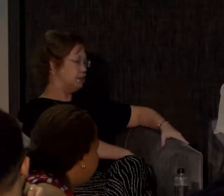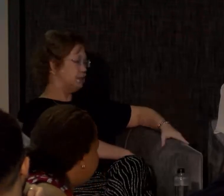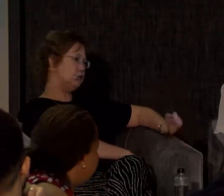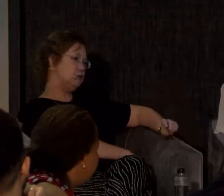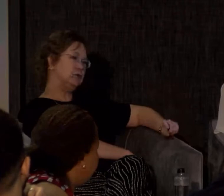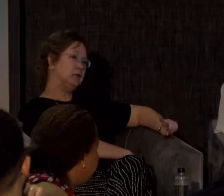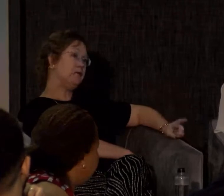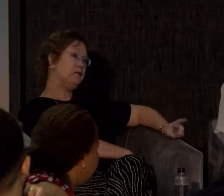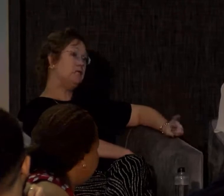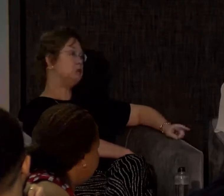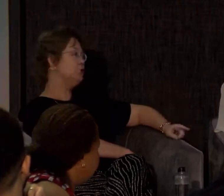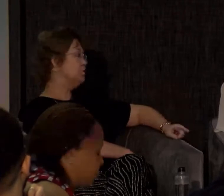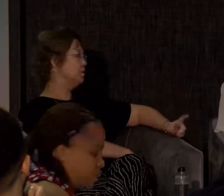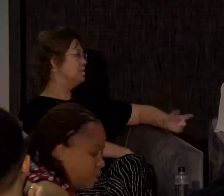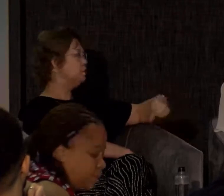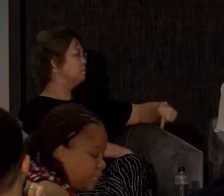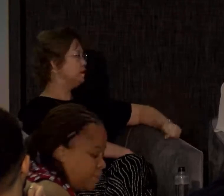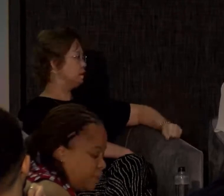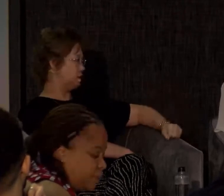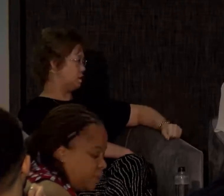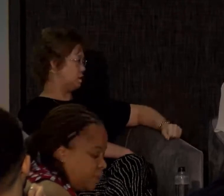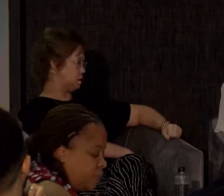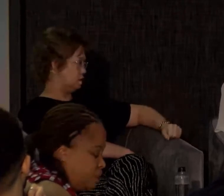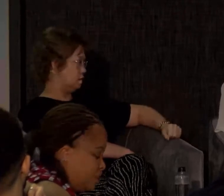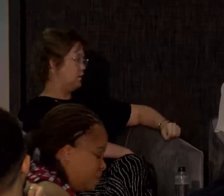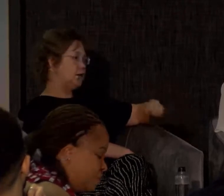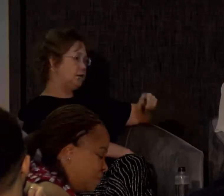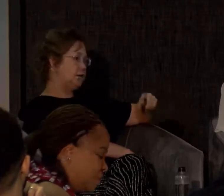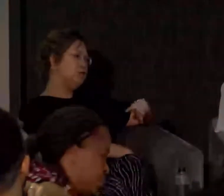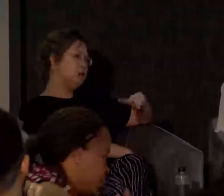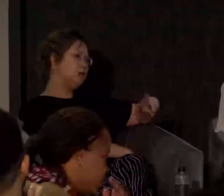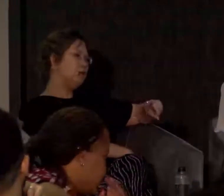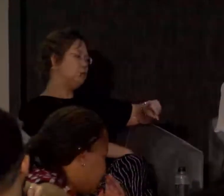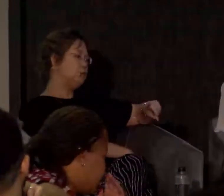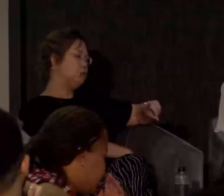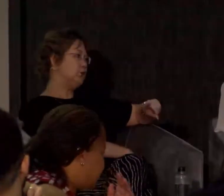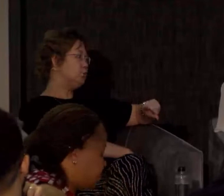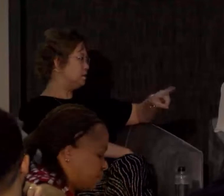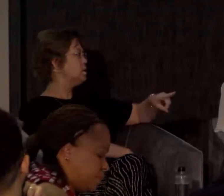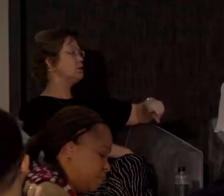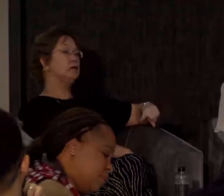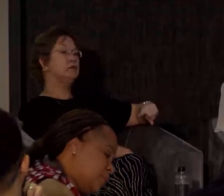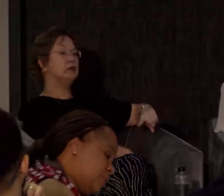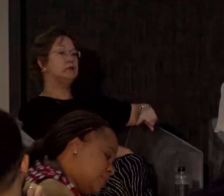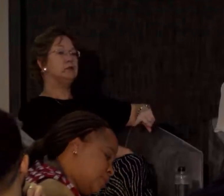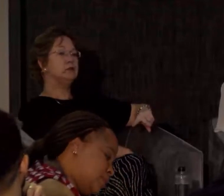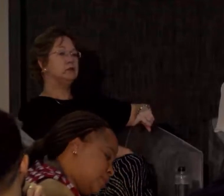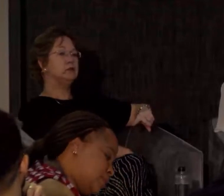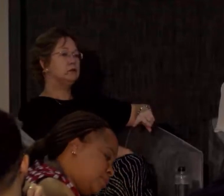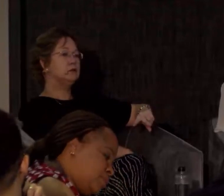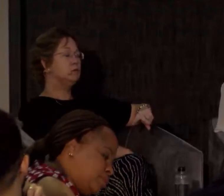to 27-year-olds. They are leading. They're just not doing it with us. They are the young people who take their businesses out of the